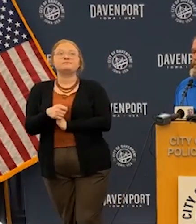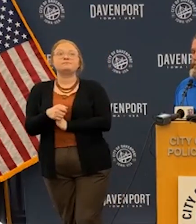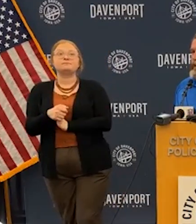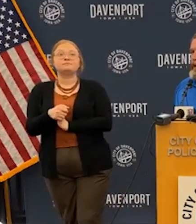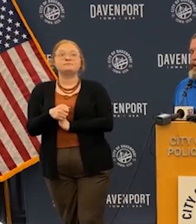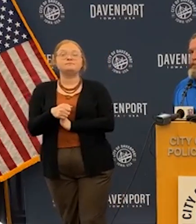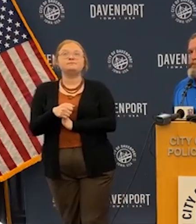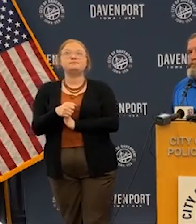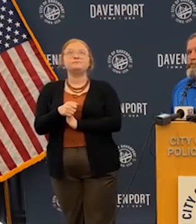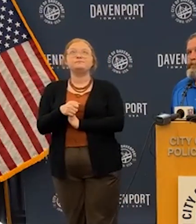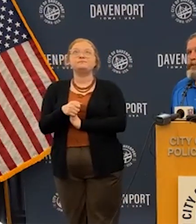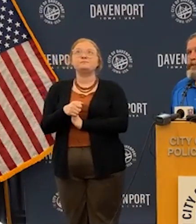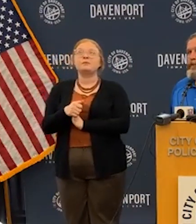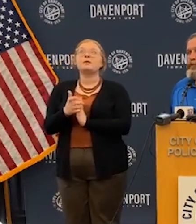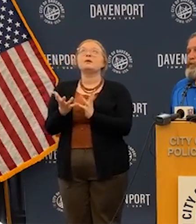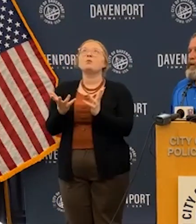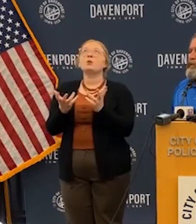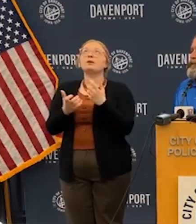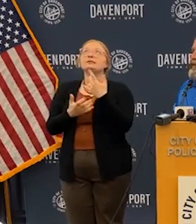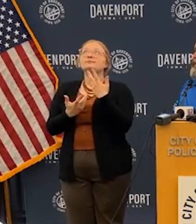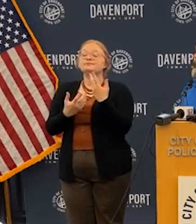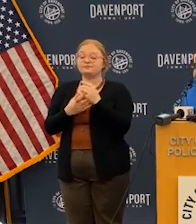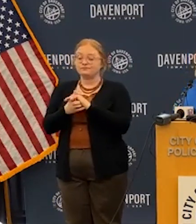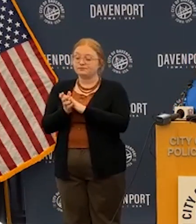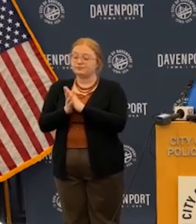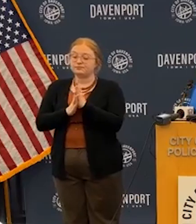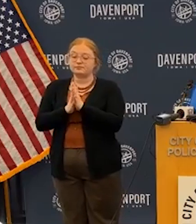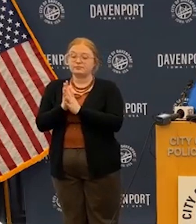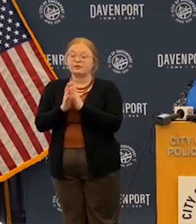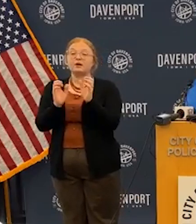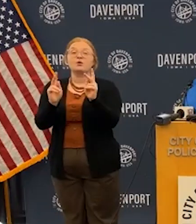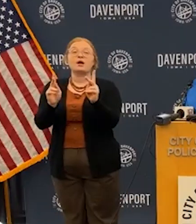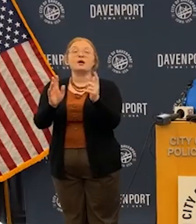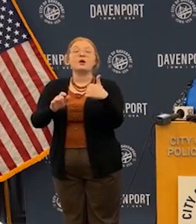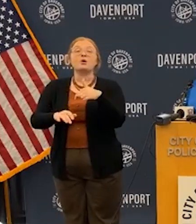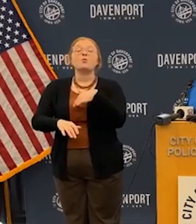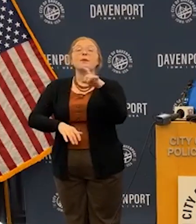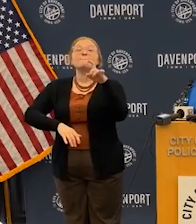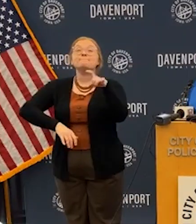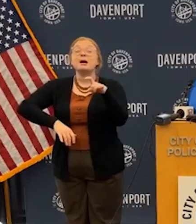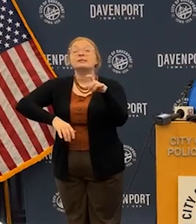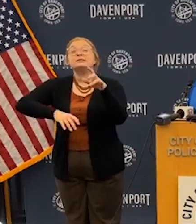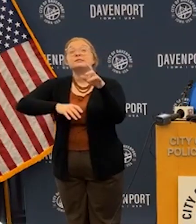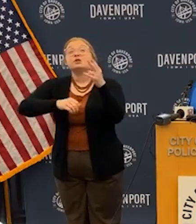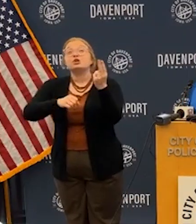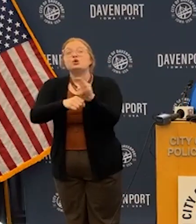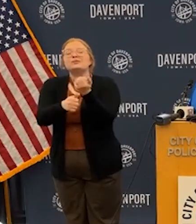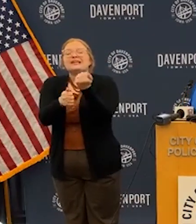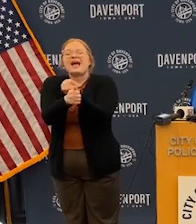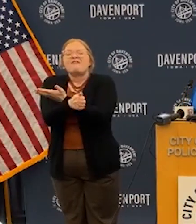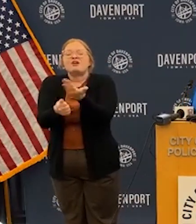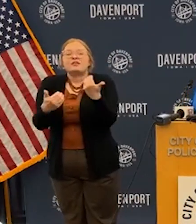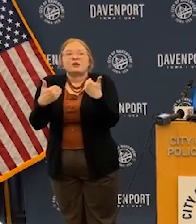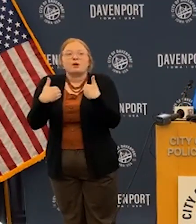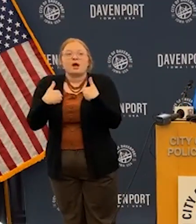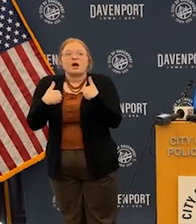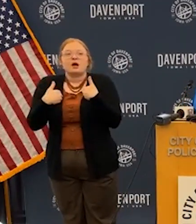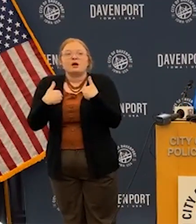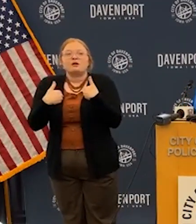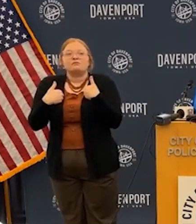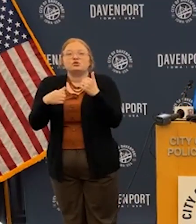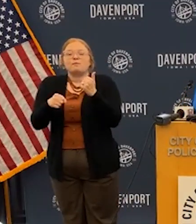use everything we can to make sure that owners of apartment buildings are doing what they're supposed to be doing. And one of